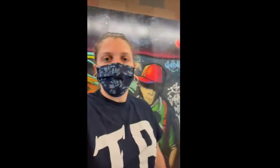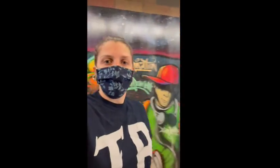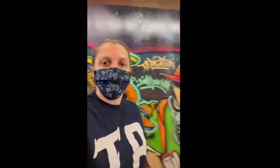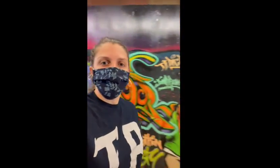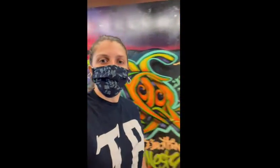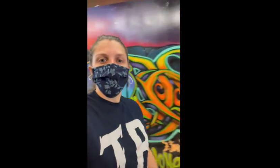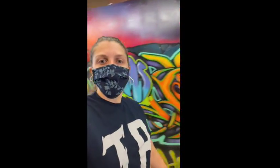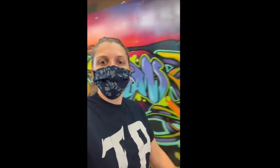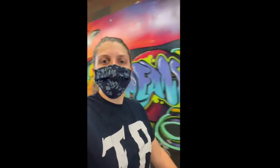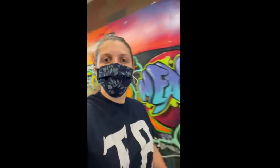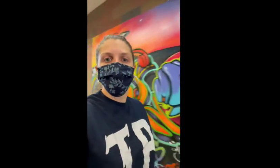our awesome murals.